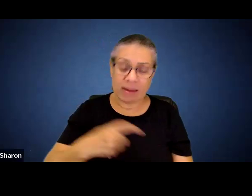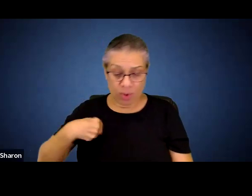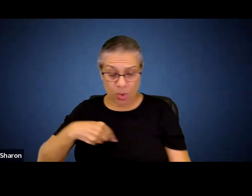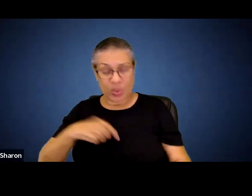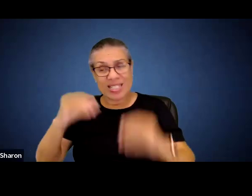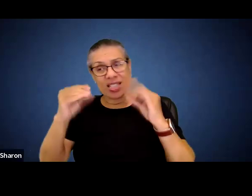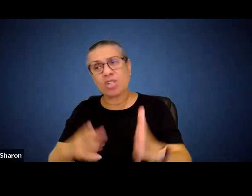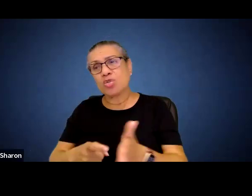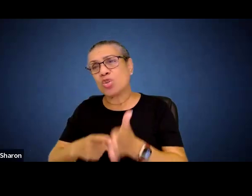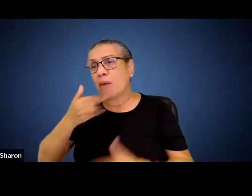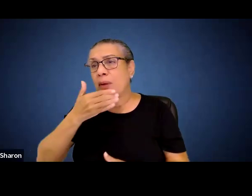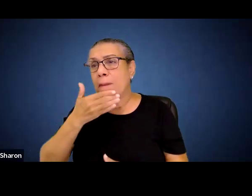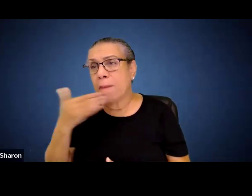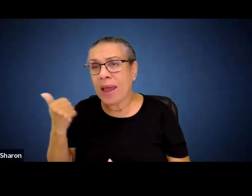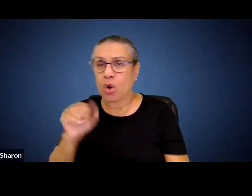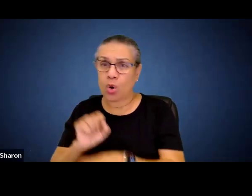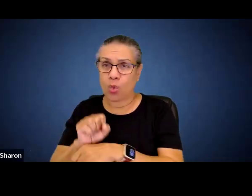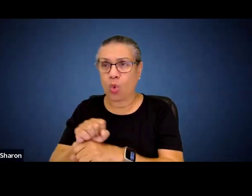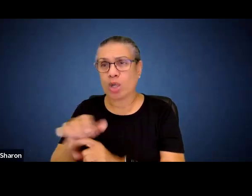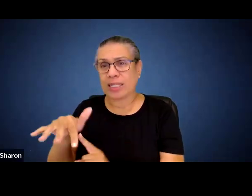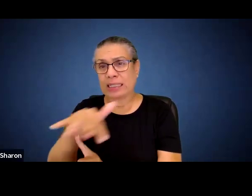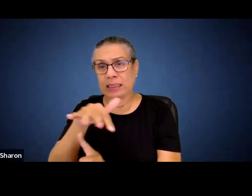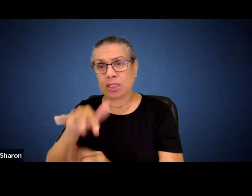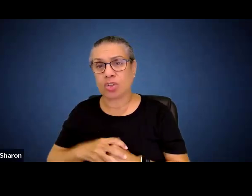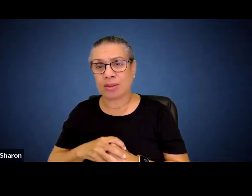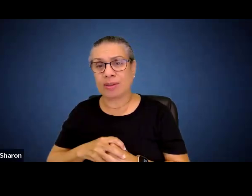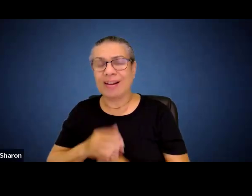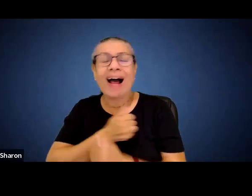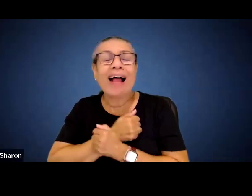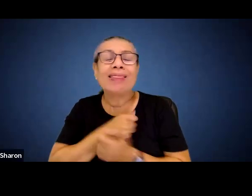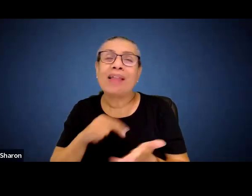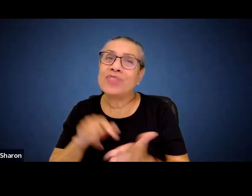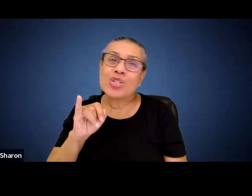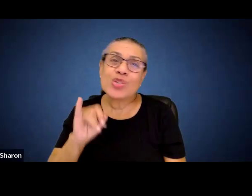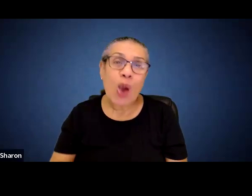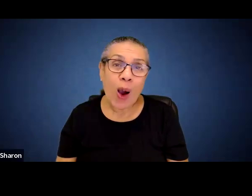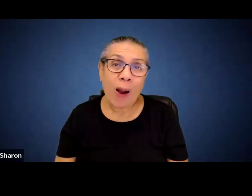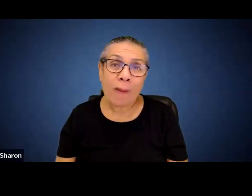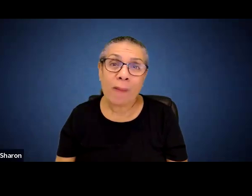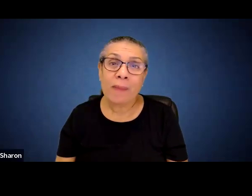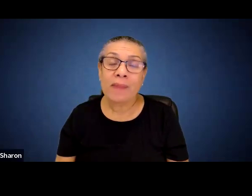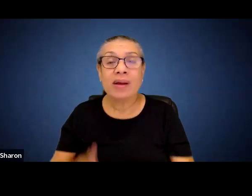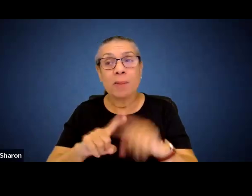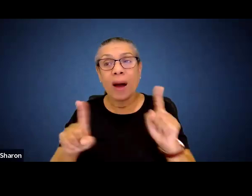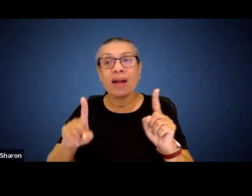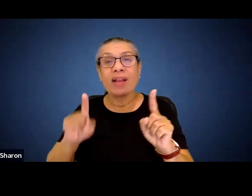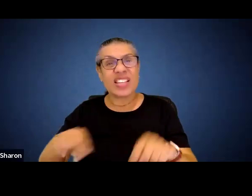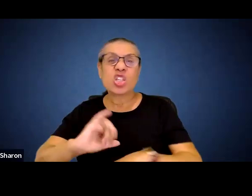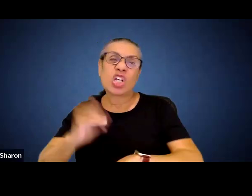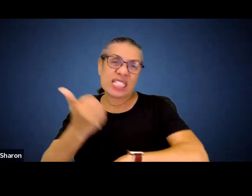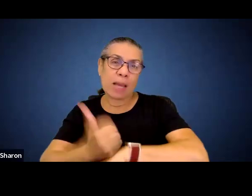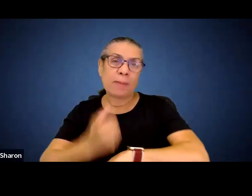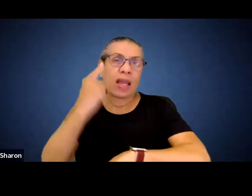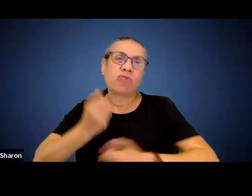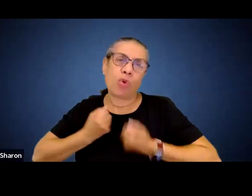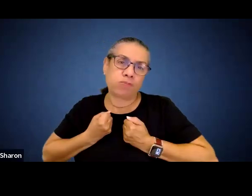deserve better and more sustainable working conditions. I love this job, but the current conditions are setting me up for burnout.